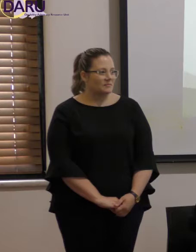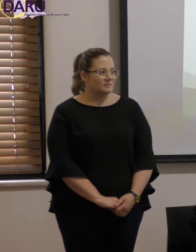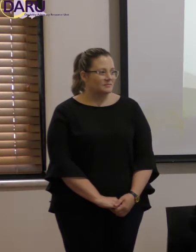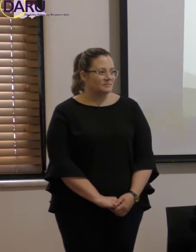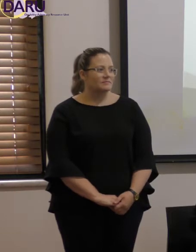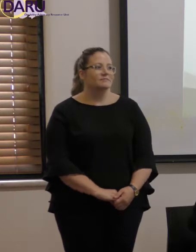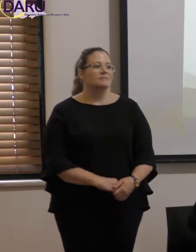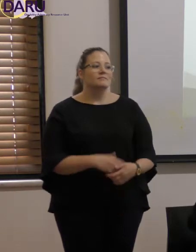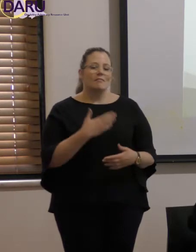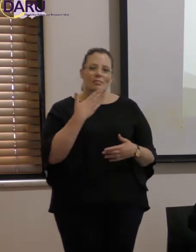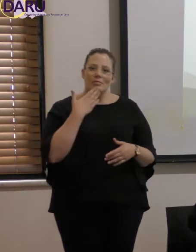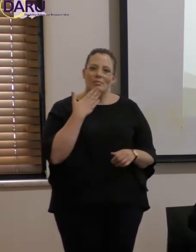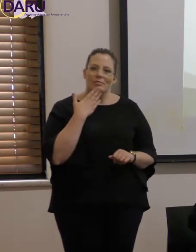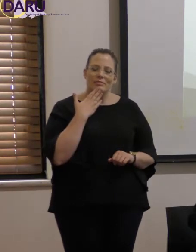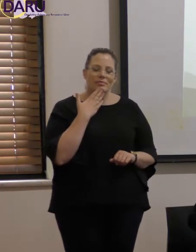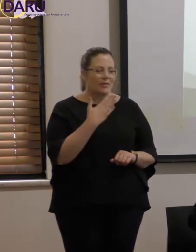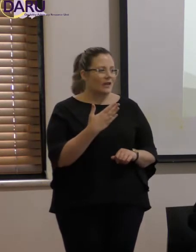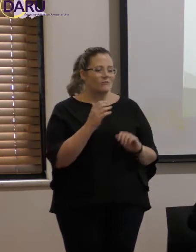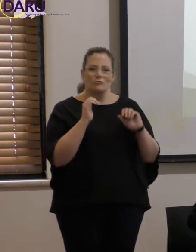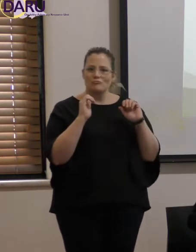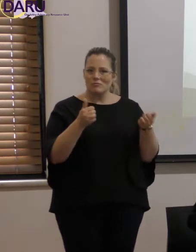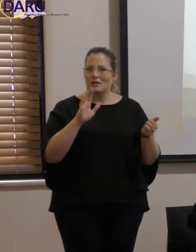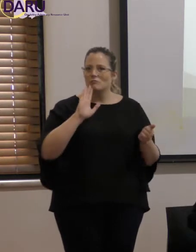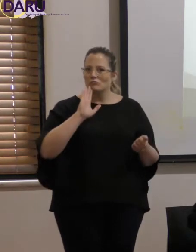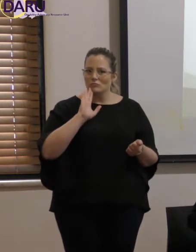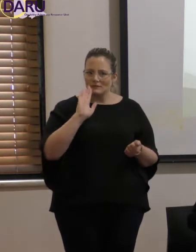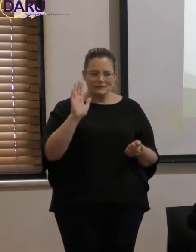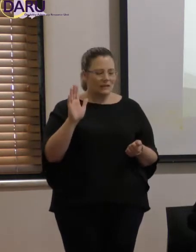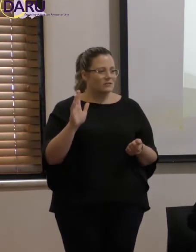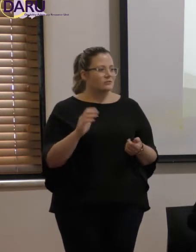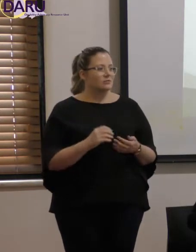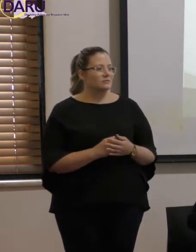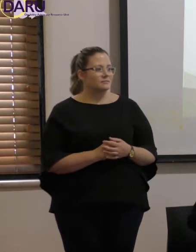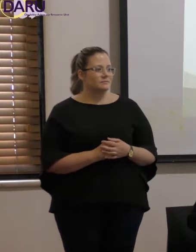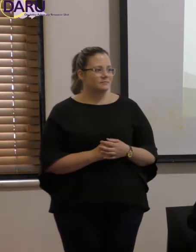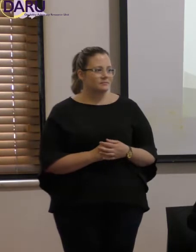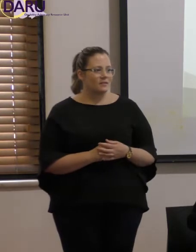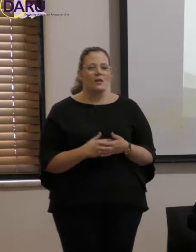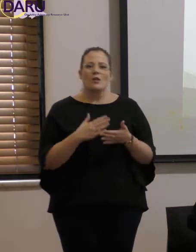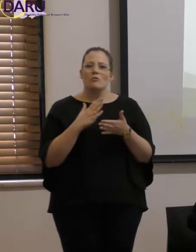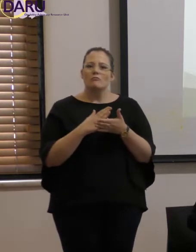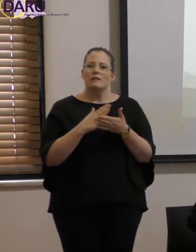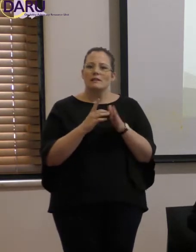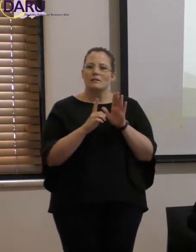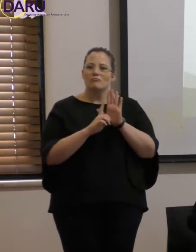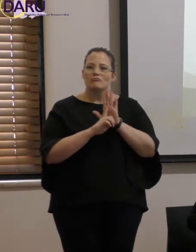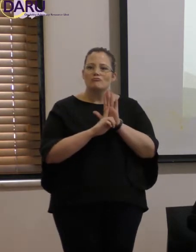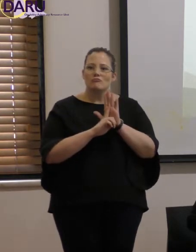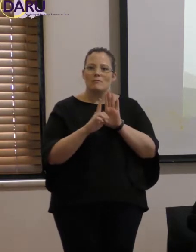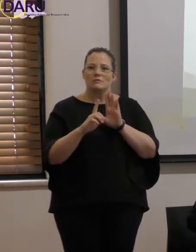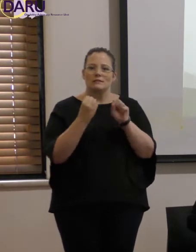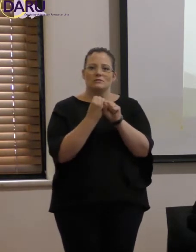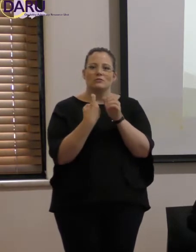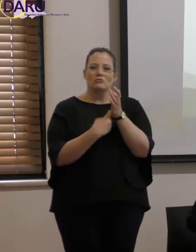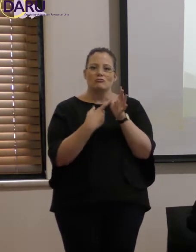Stephanie, thank you for a great presentation. It certainly represents the grassroots experience from a family